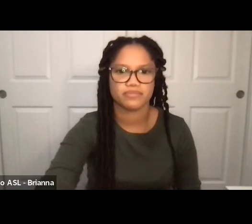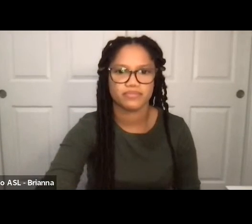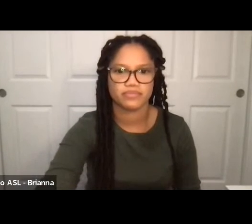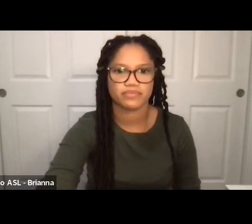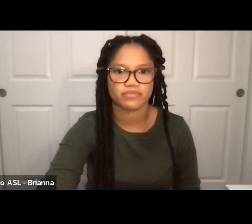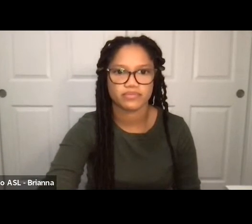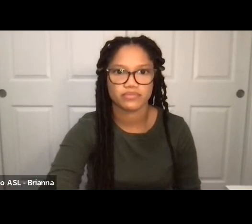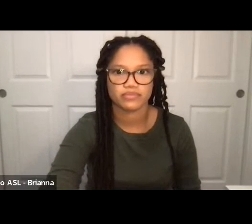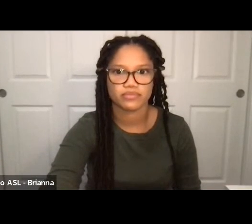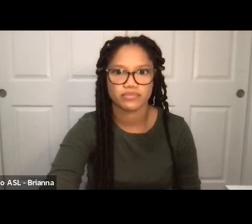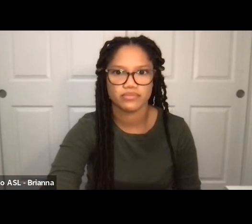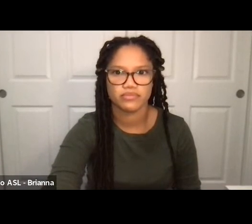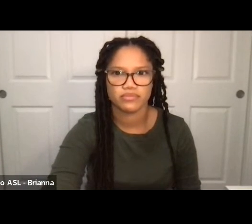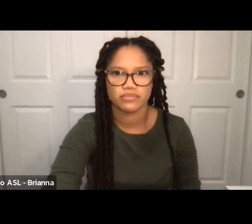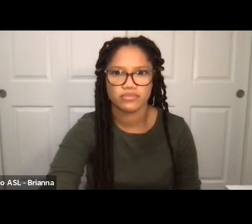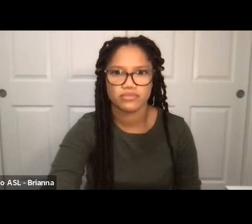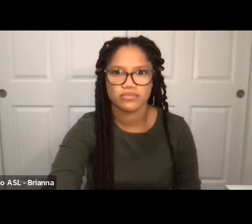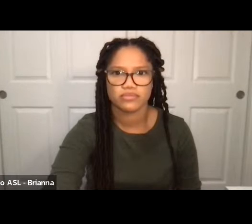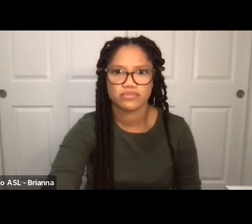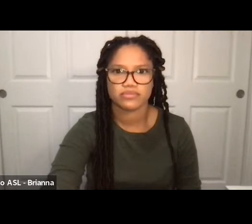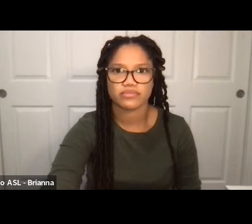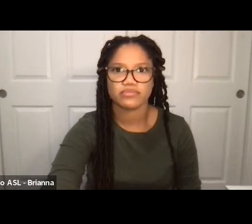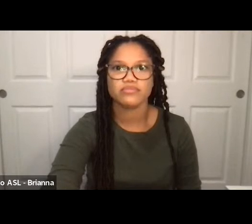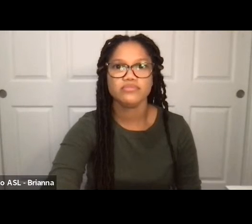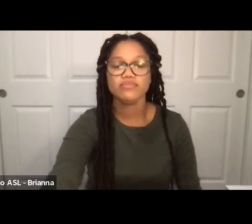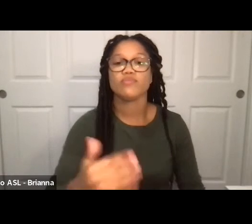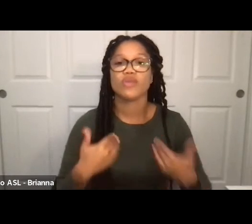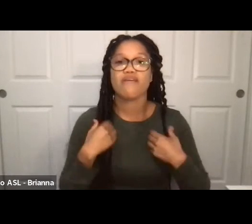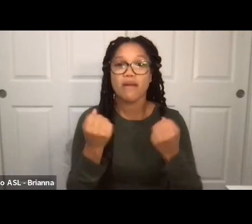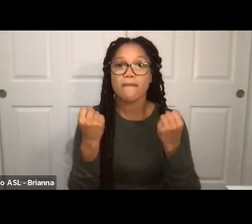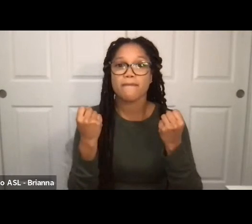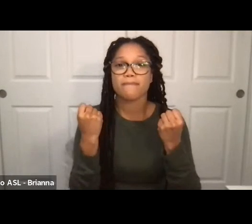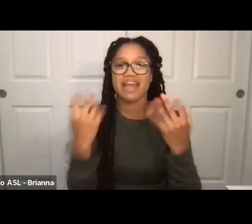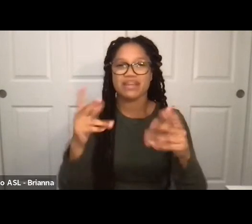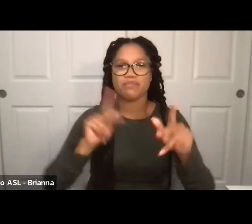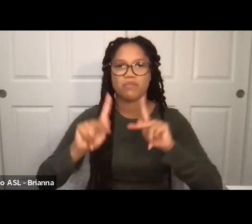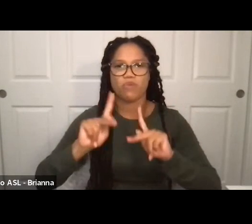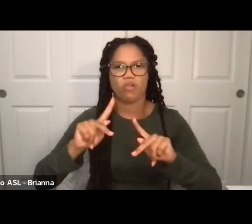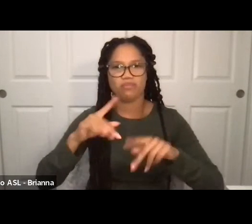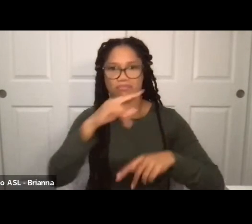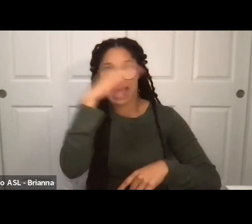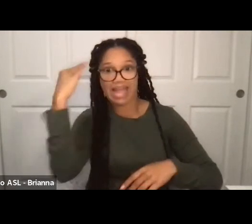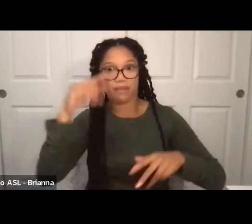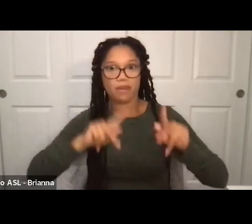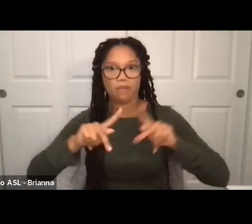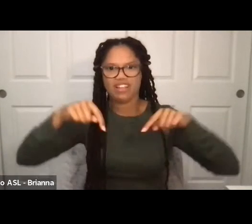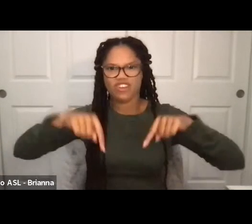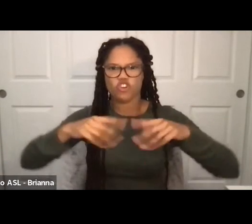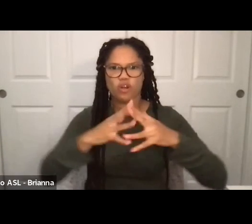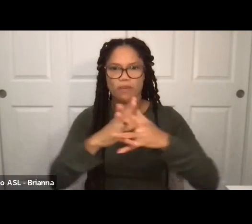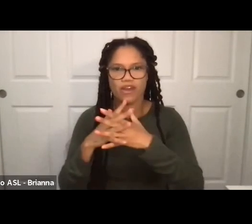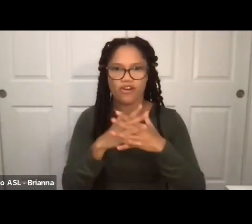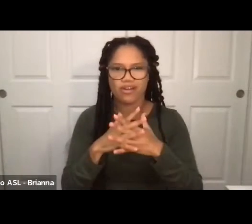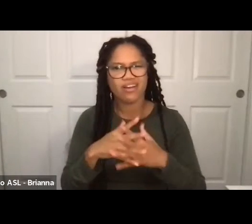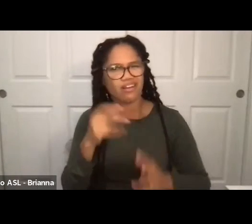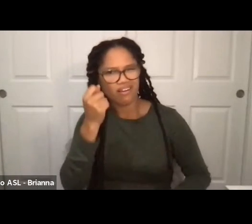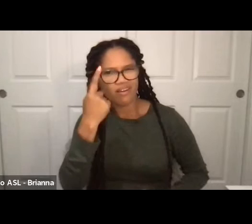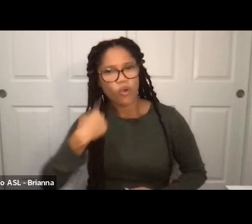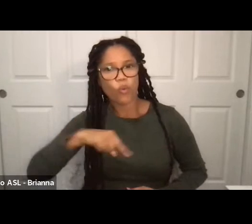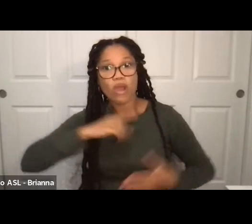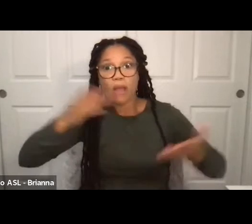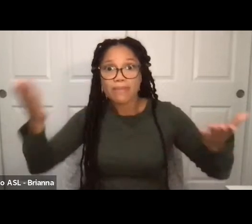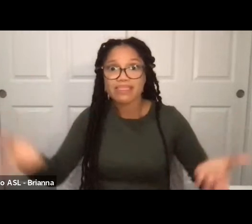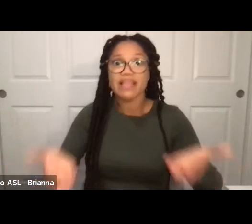150 million Black people in the Americas, and we're really not uplifting the Black people in the Americas,